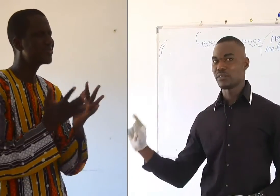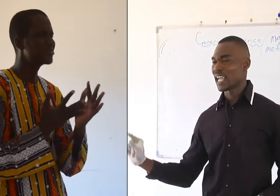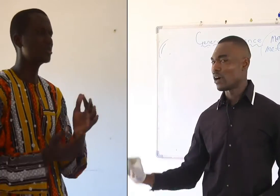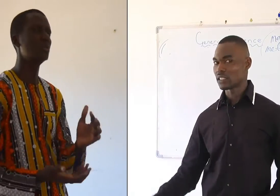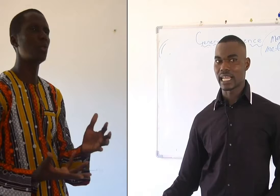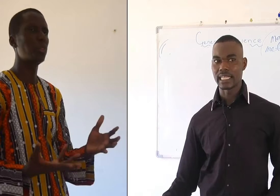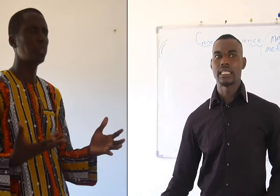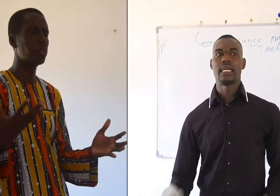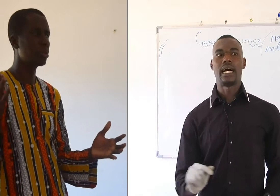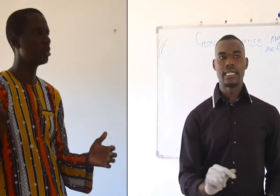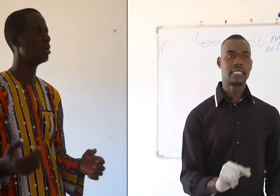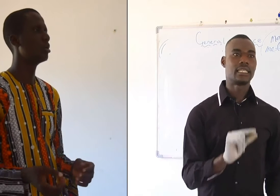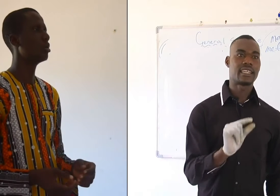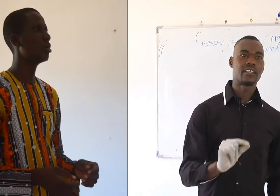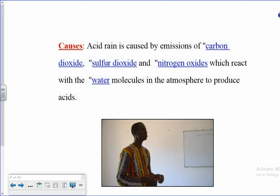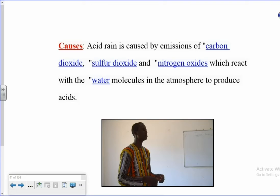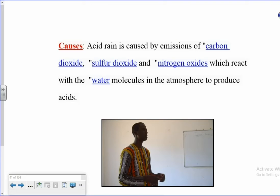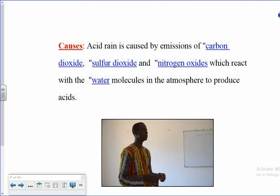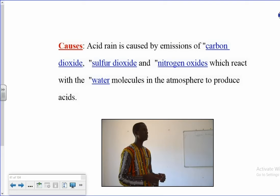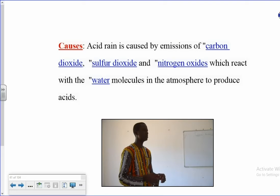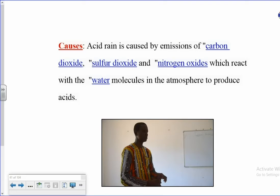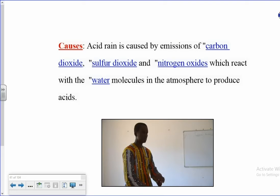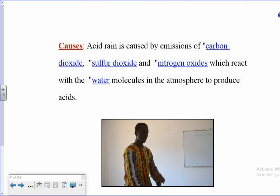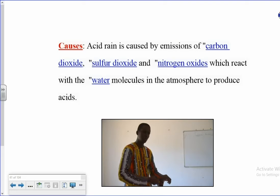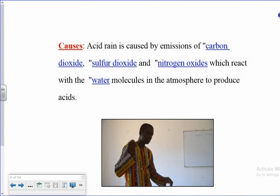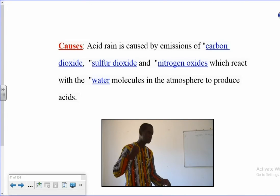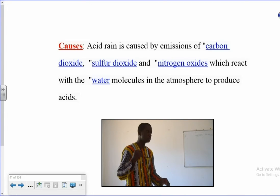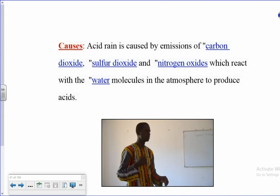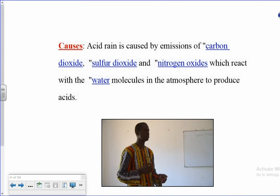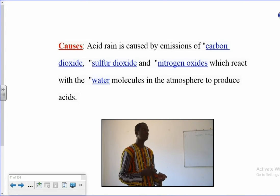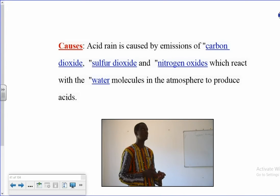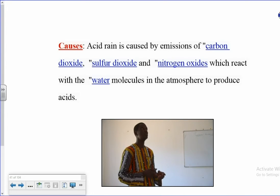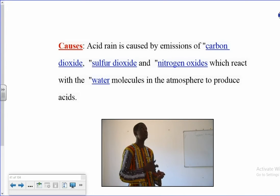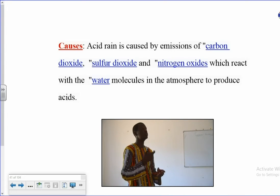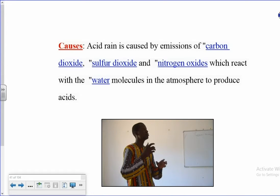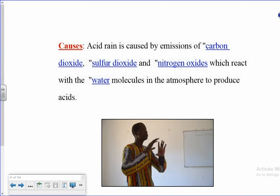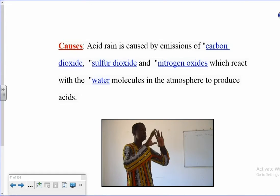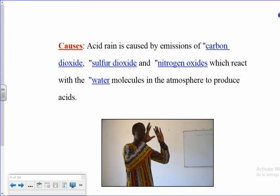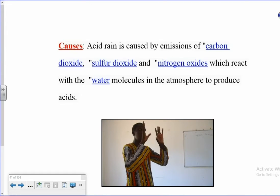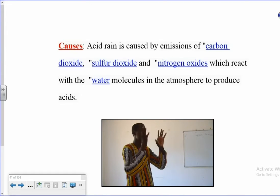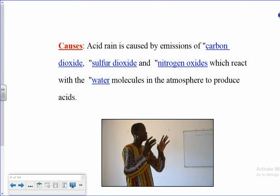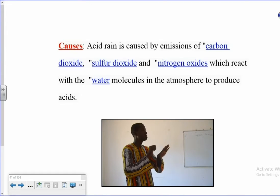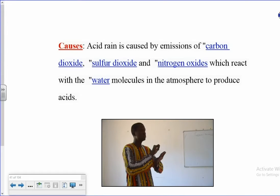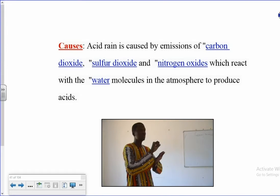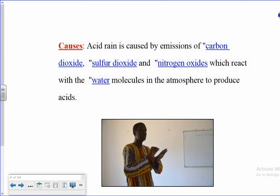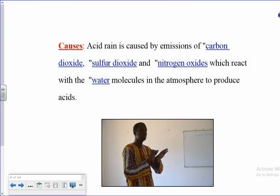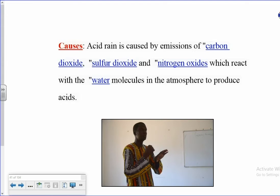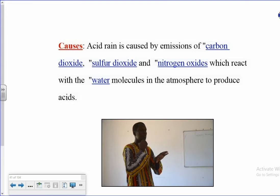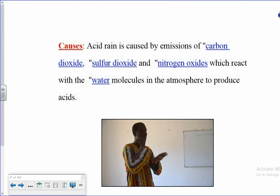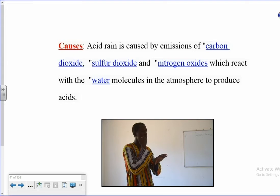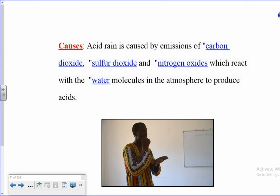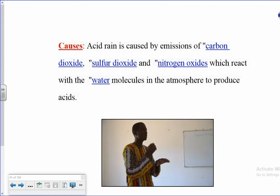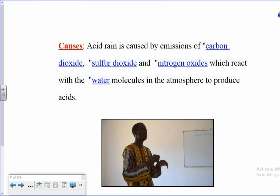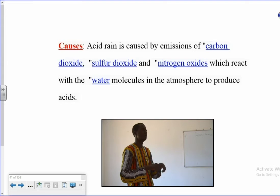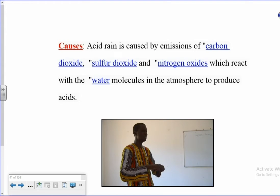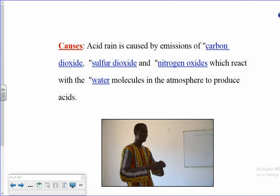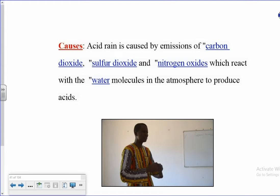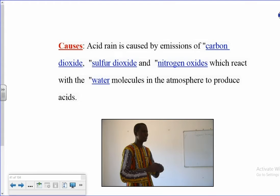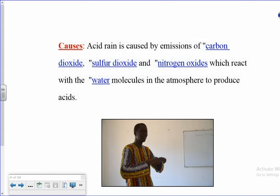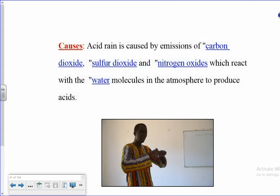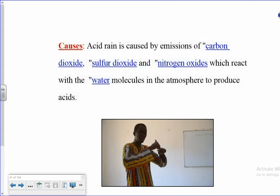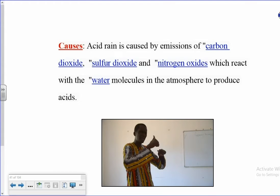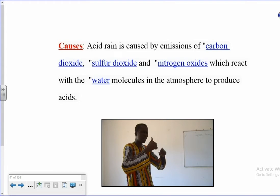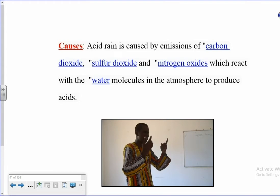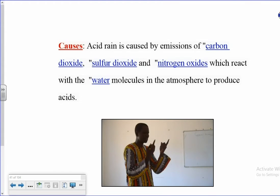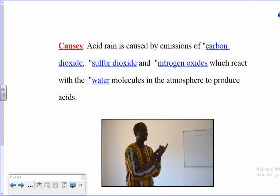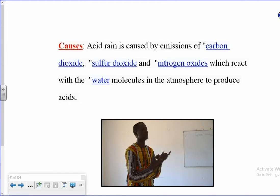or sulfur dioxide and nitrogen oxide. How do that happen? They react with the water molecules in the atmosphere